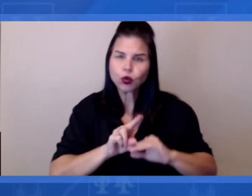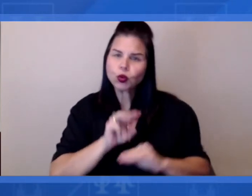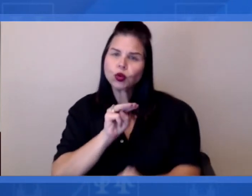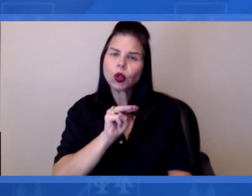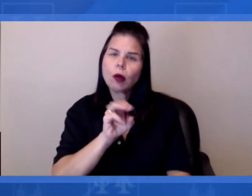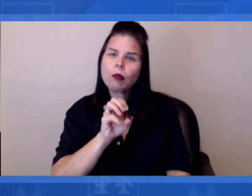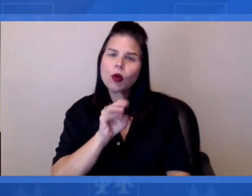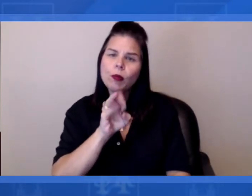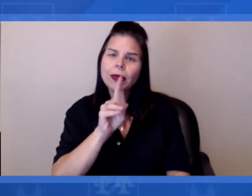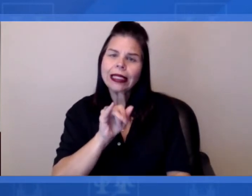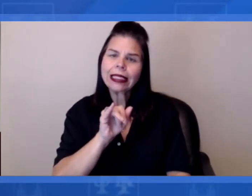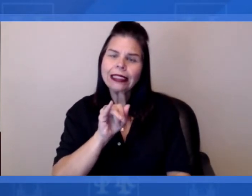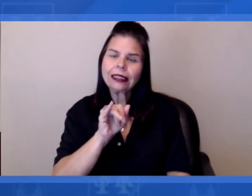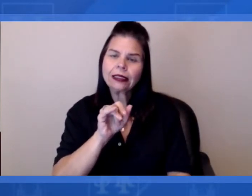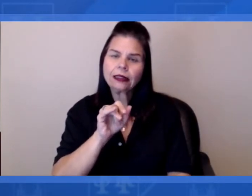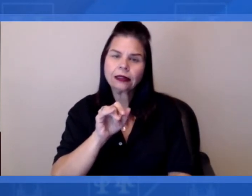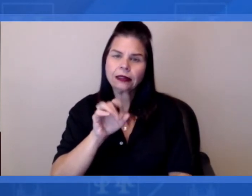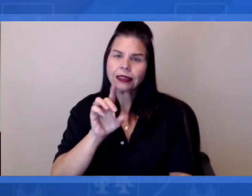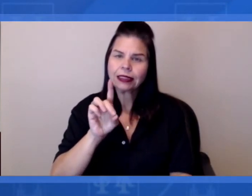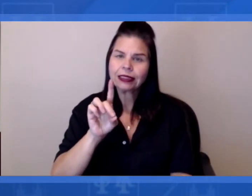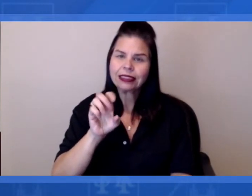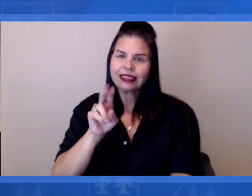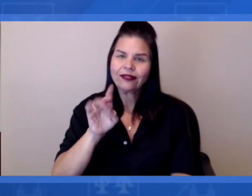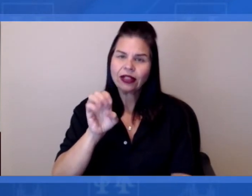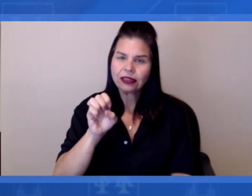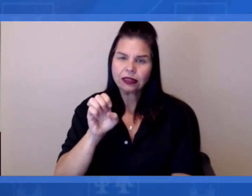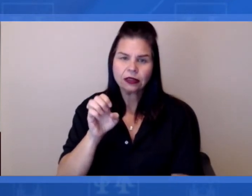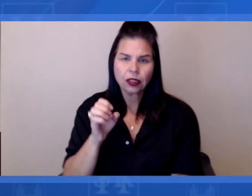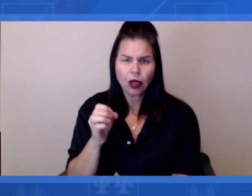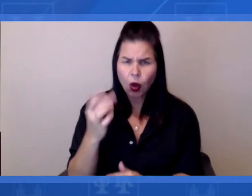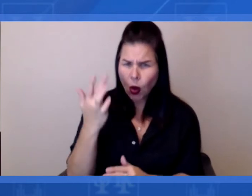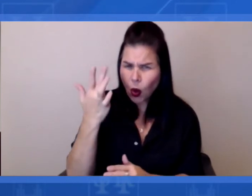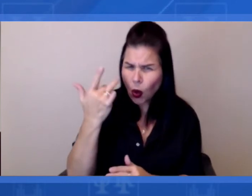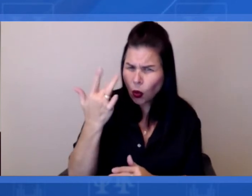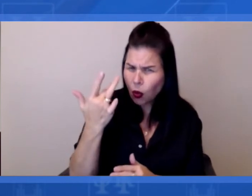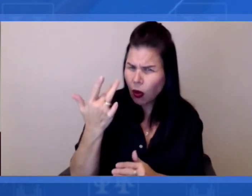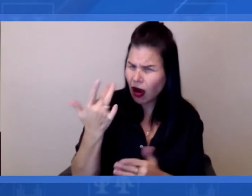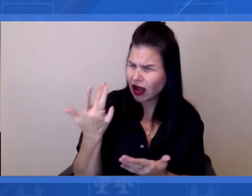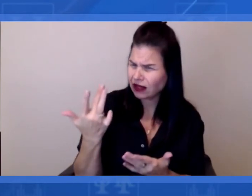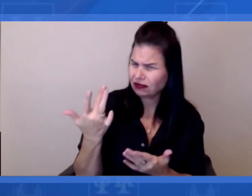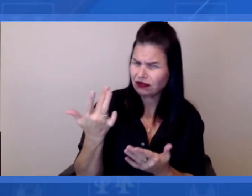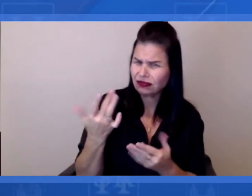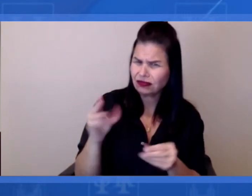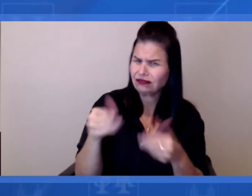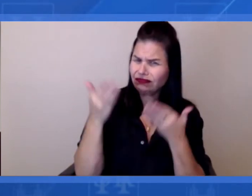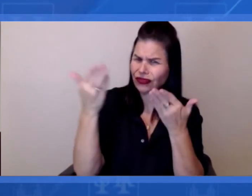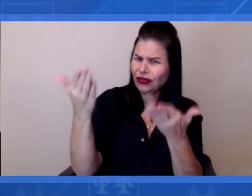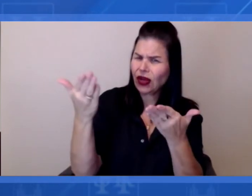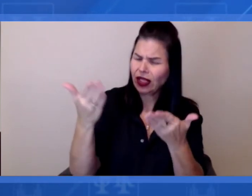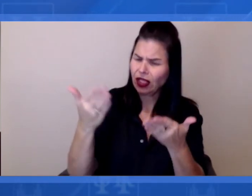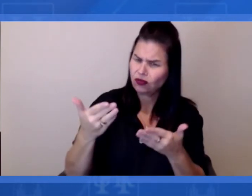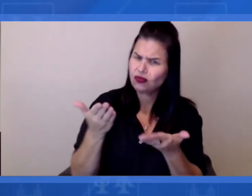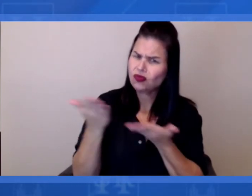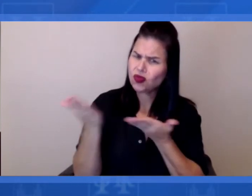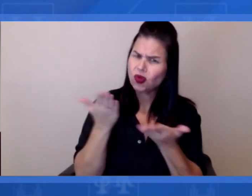devices are eligible for accessible transportation services.